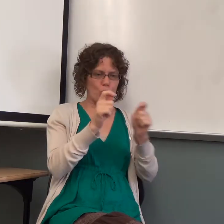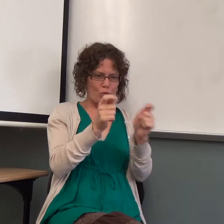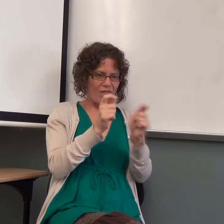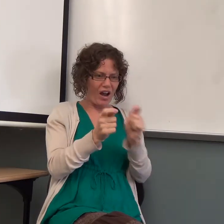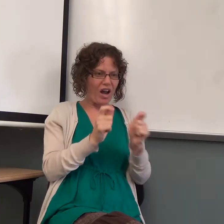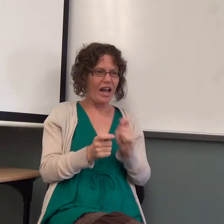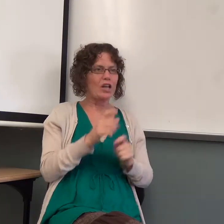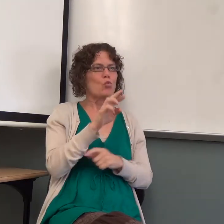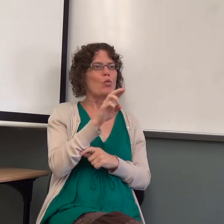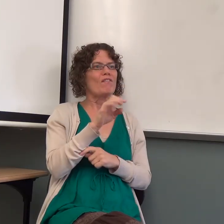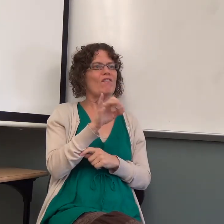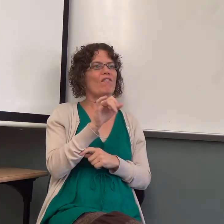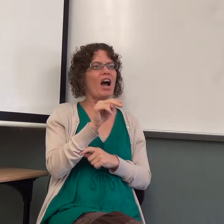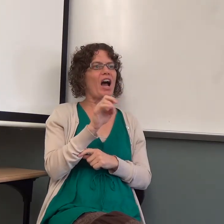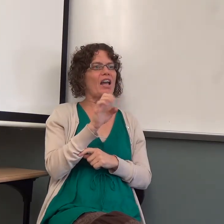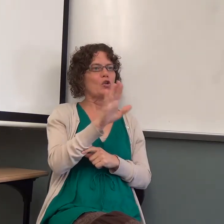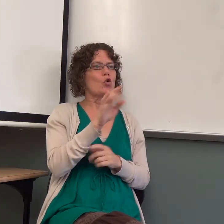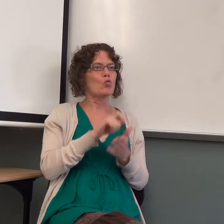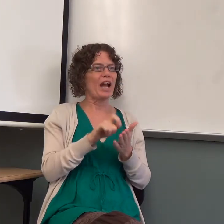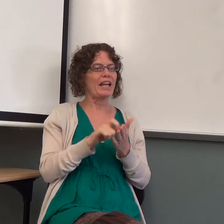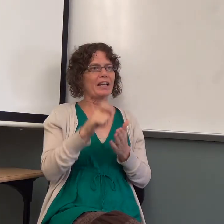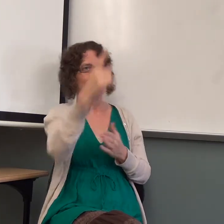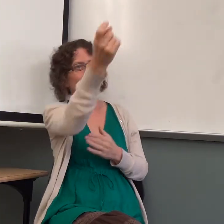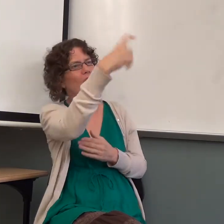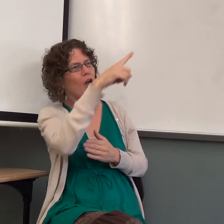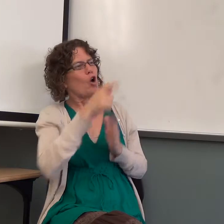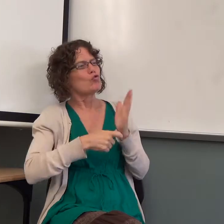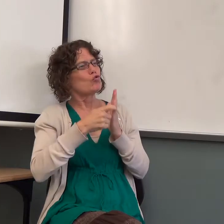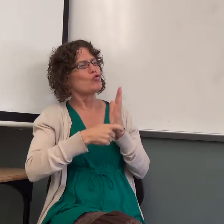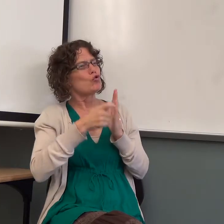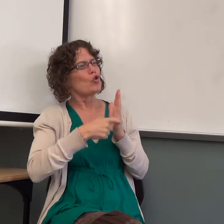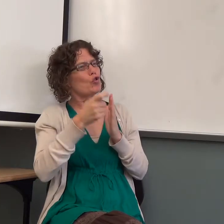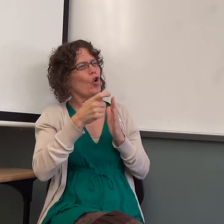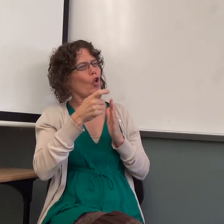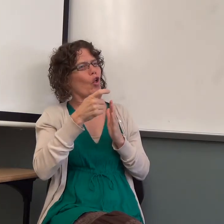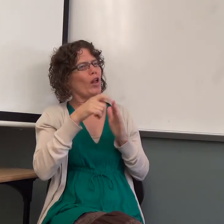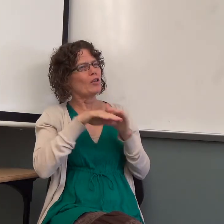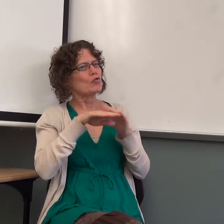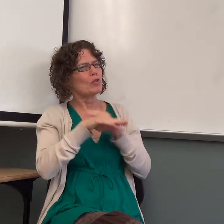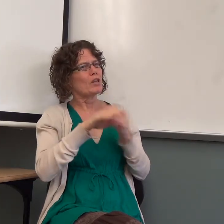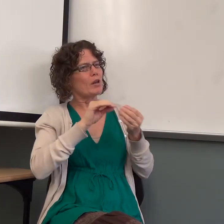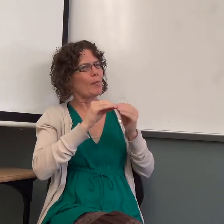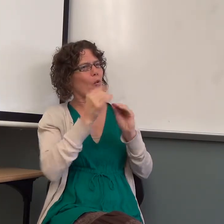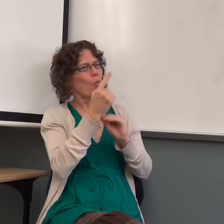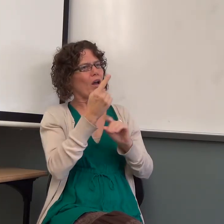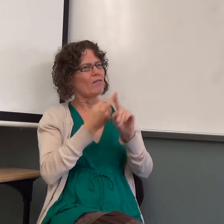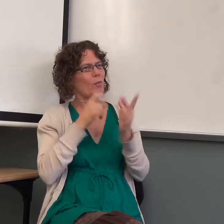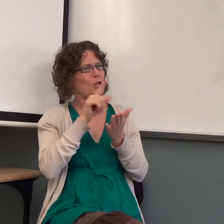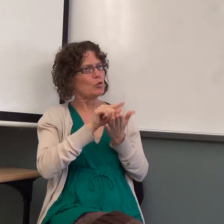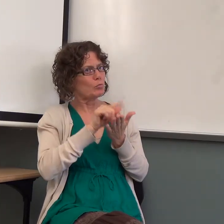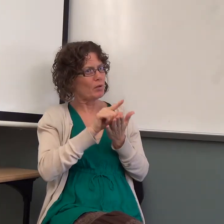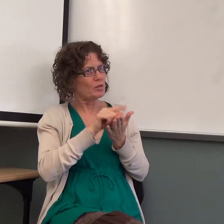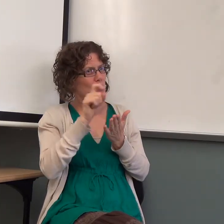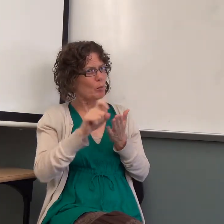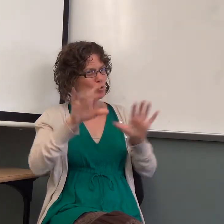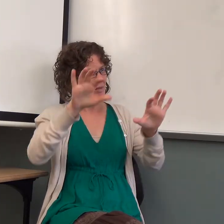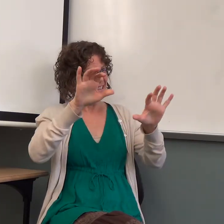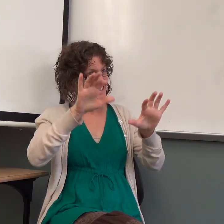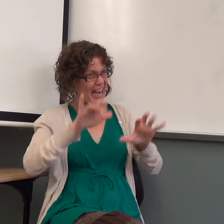semester. I have Okay? a question. Yes. For your journal entry number 1 from the newspaper, was this supposed to be typed? It could